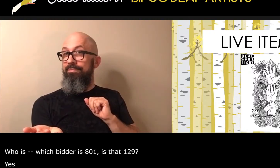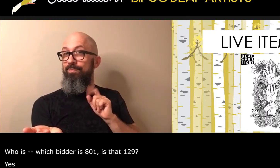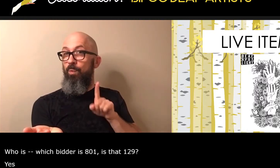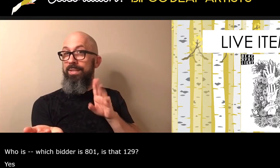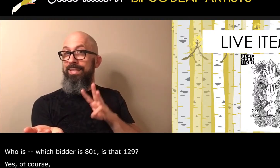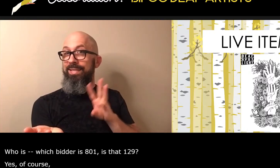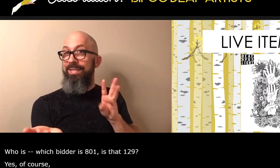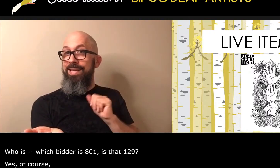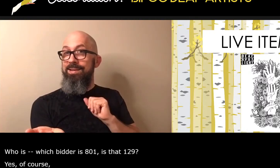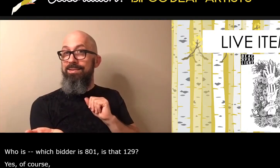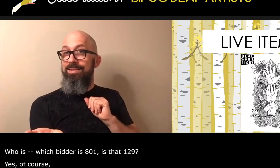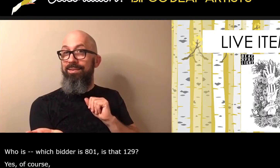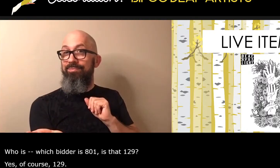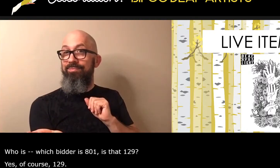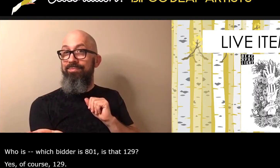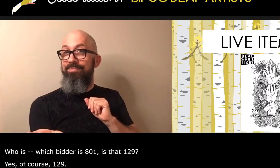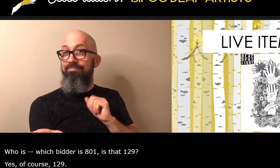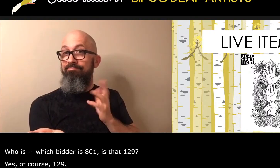235,